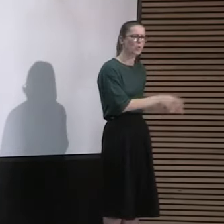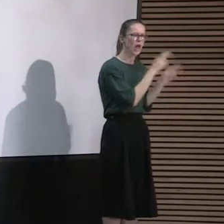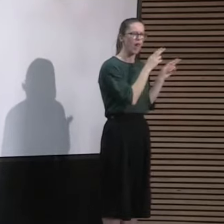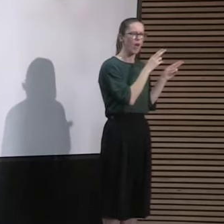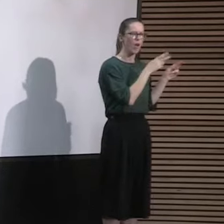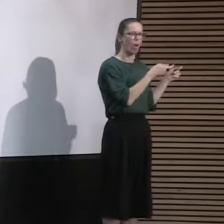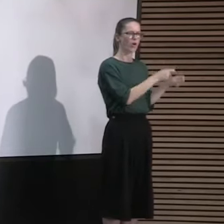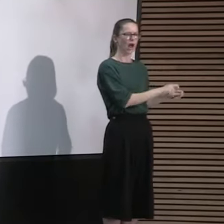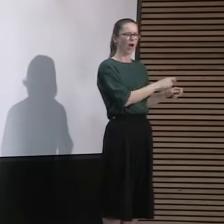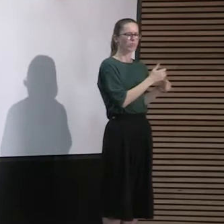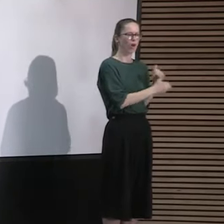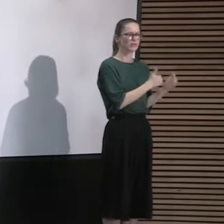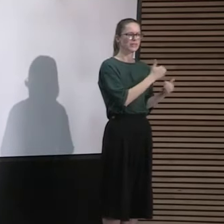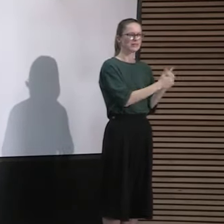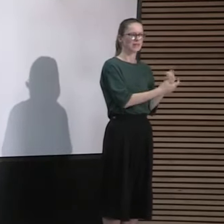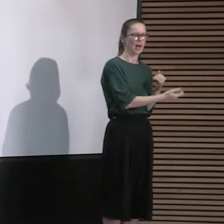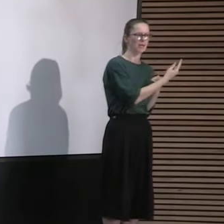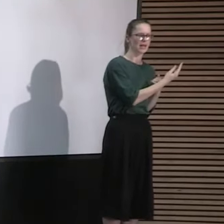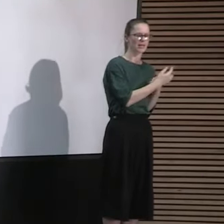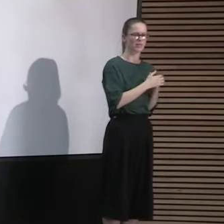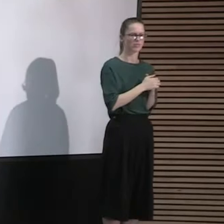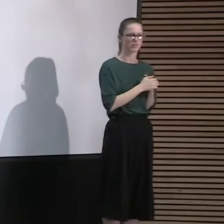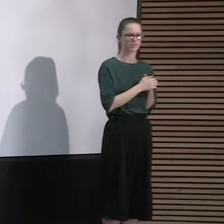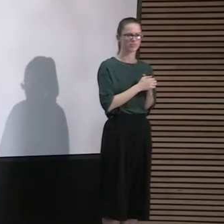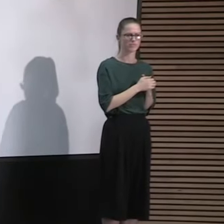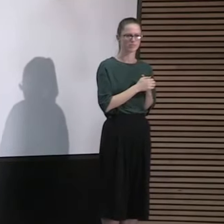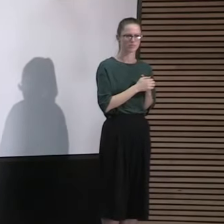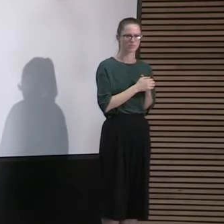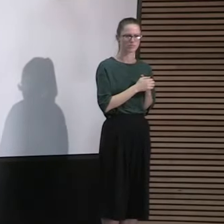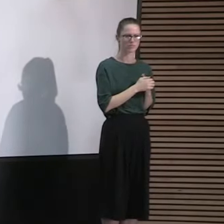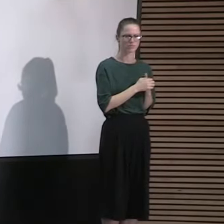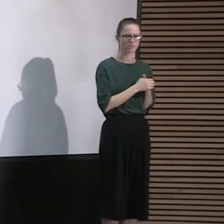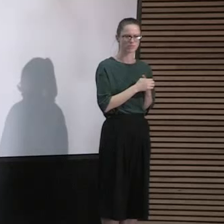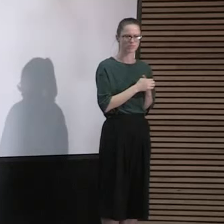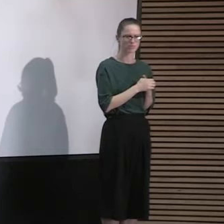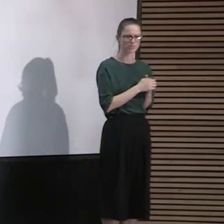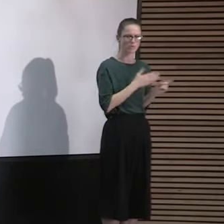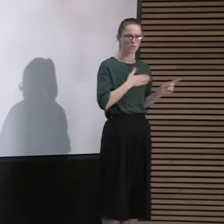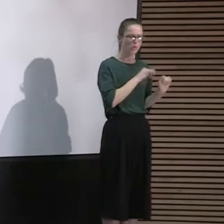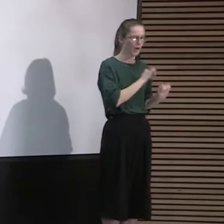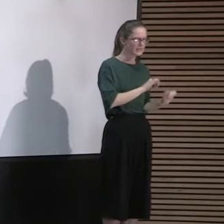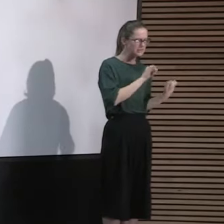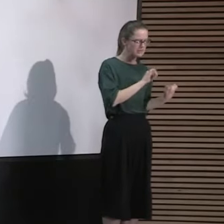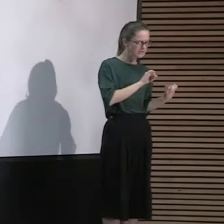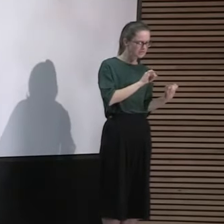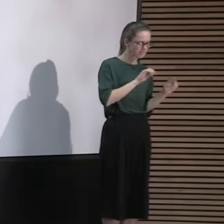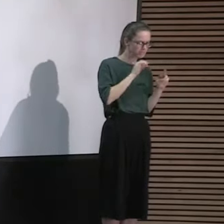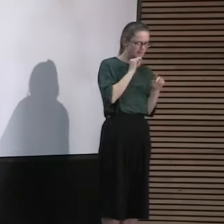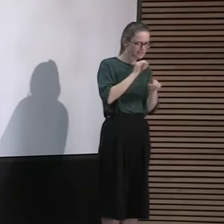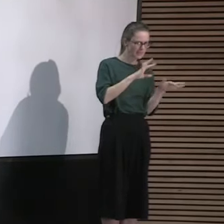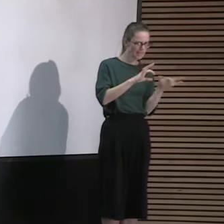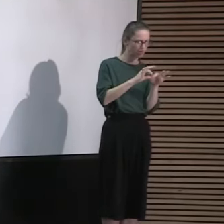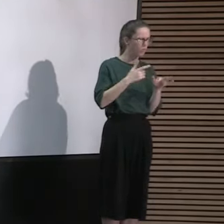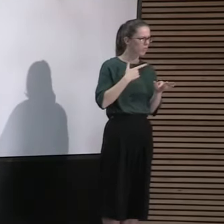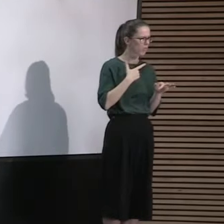was happening rather than just... did you want to wait and see so that,